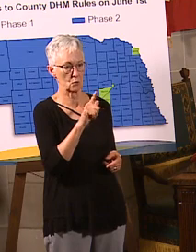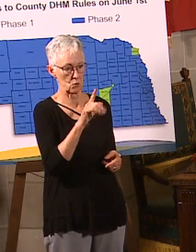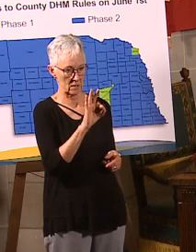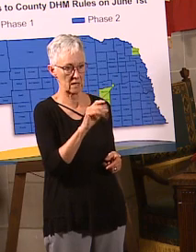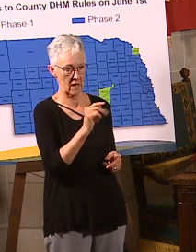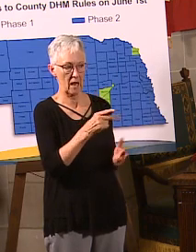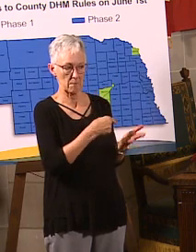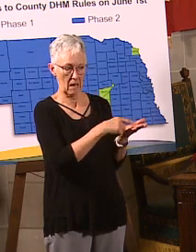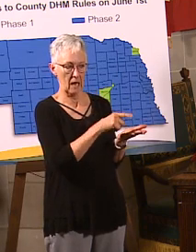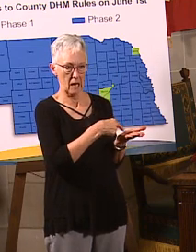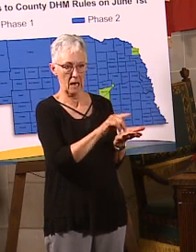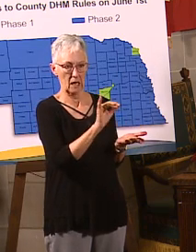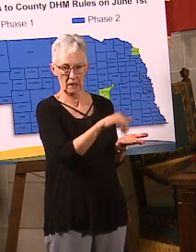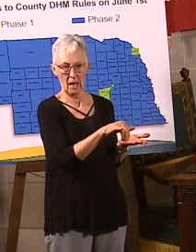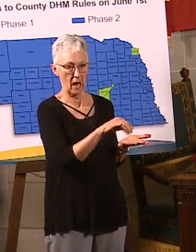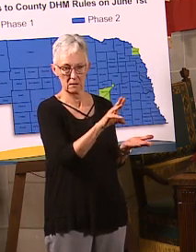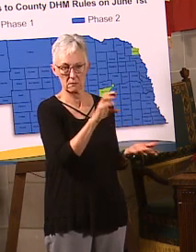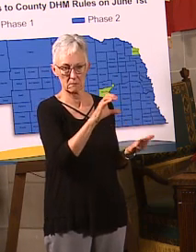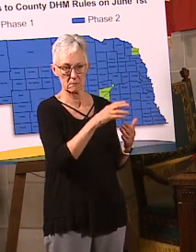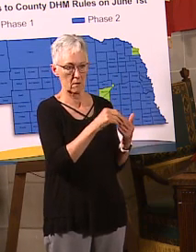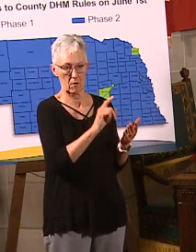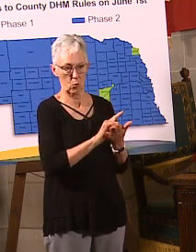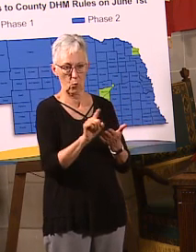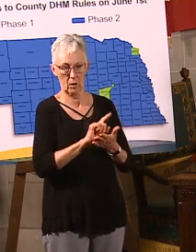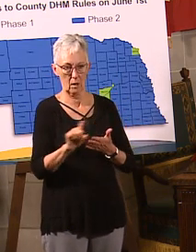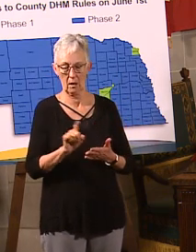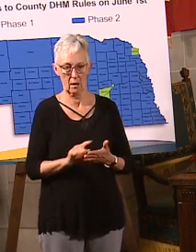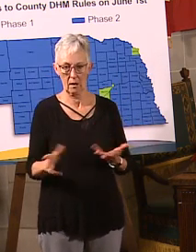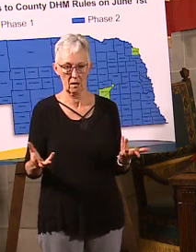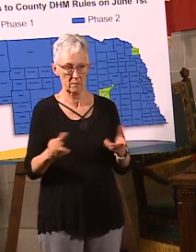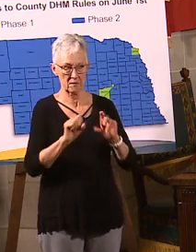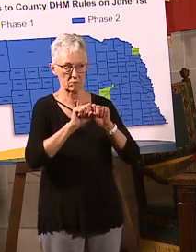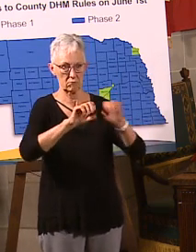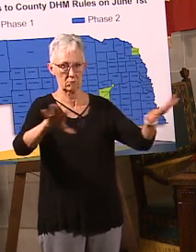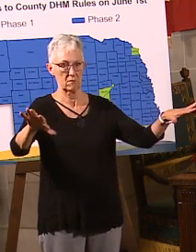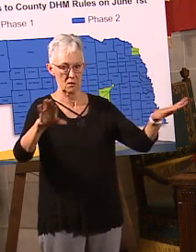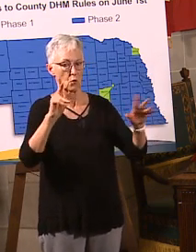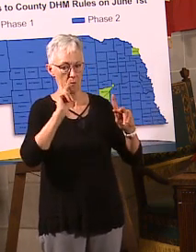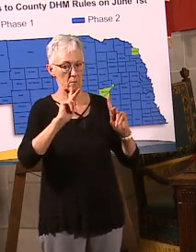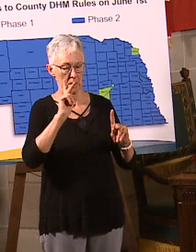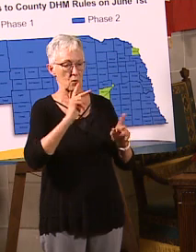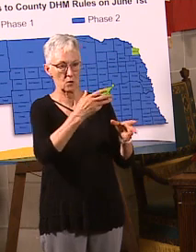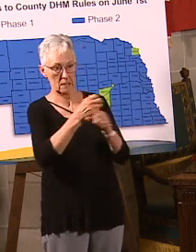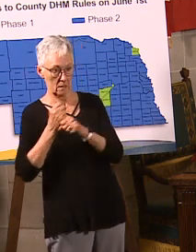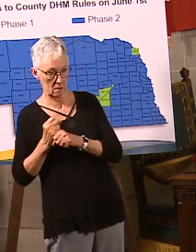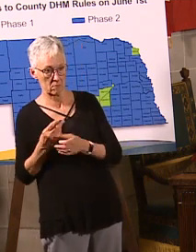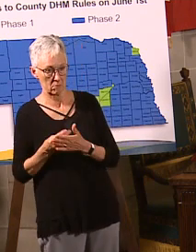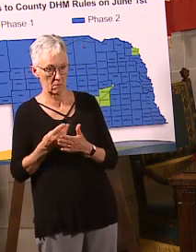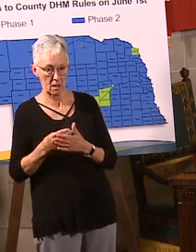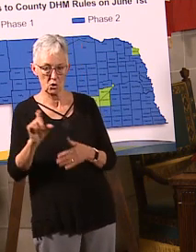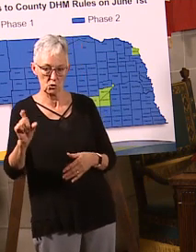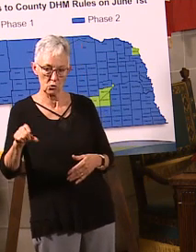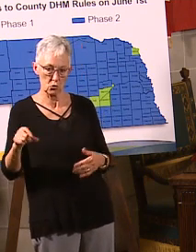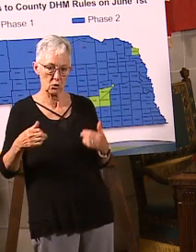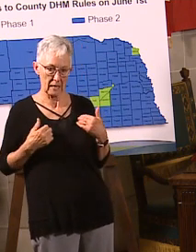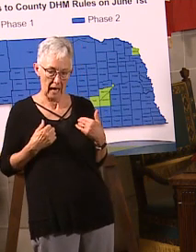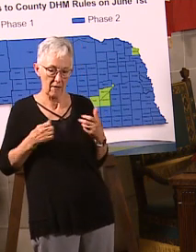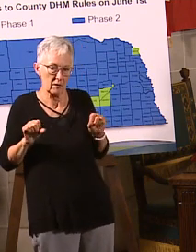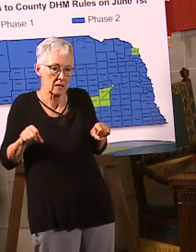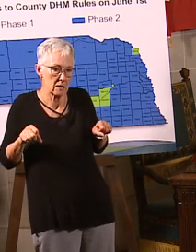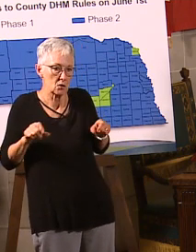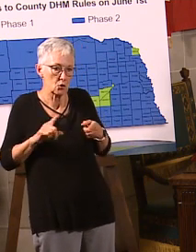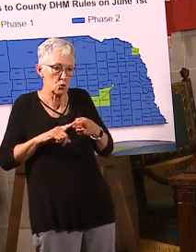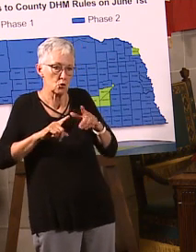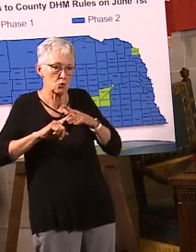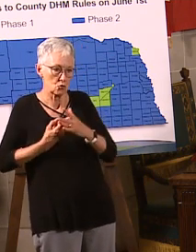Since March 29th, the $600 a week checks have been going out. So people who've been receiving that should have the capability to be